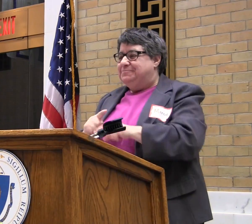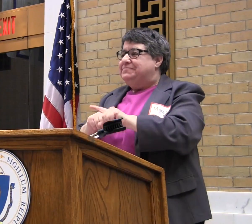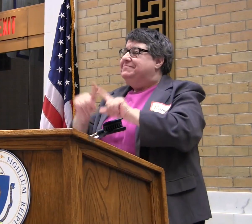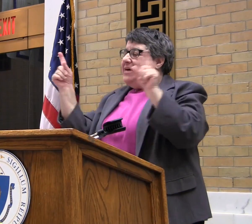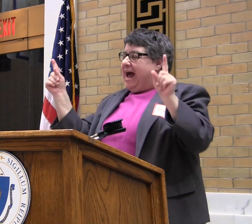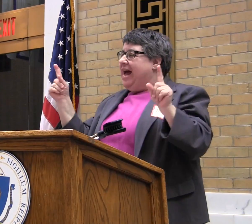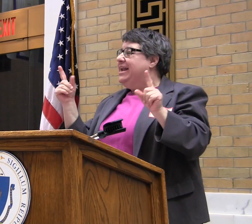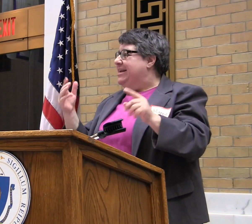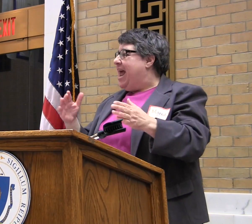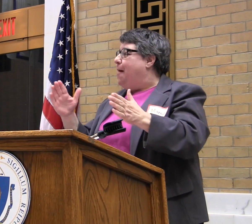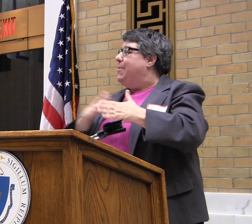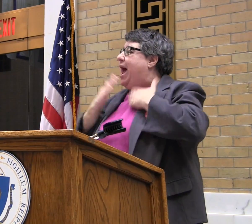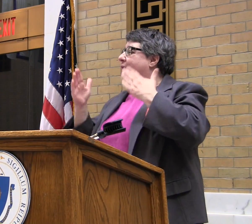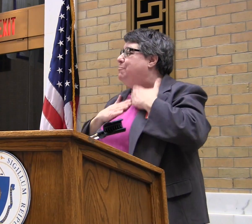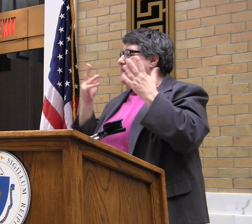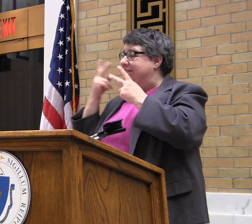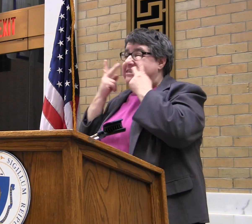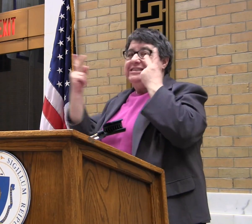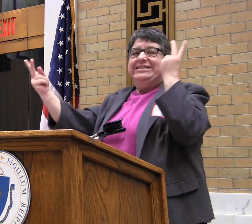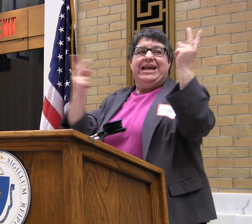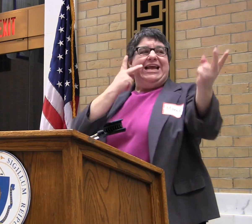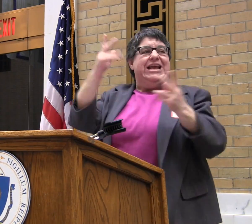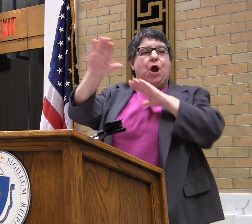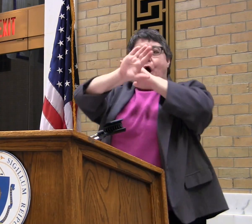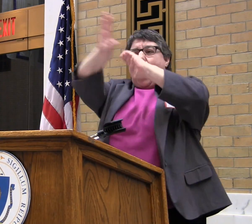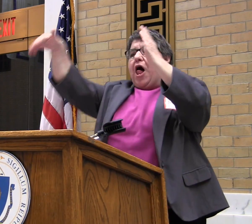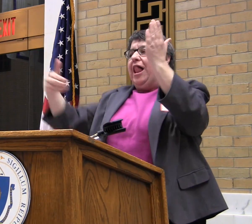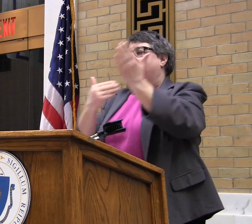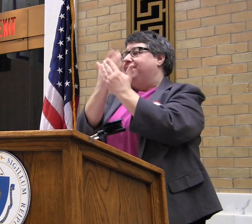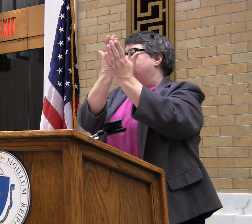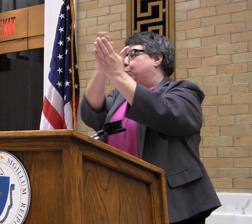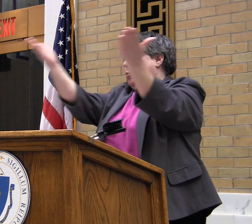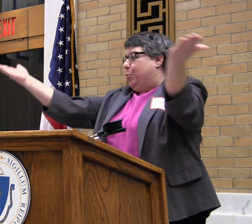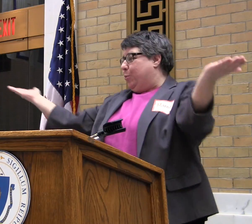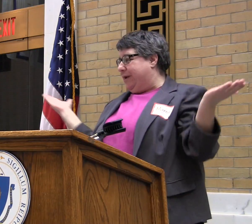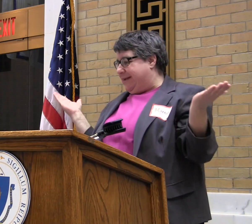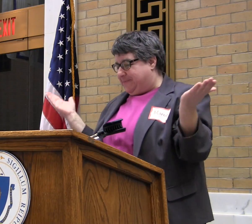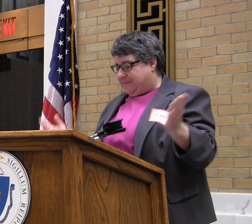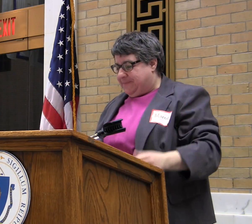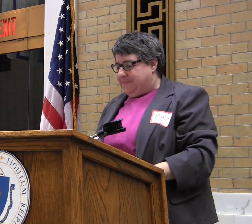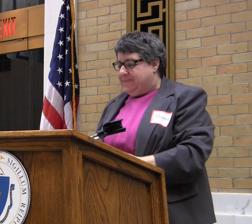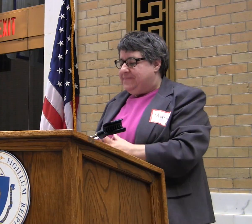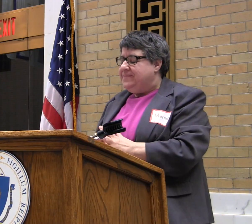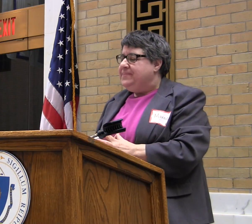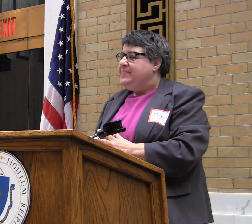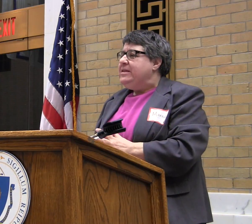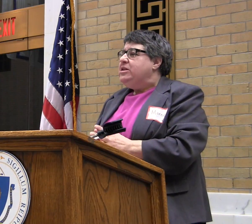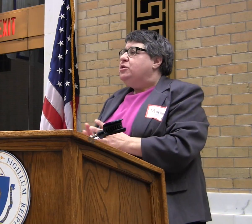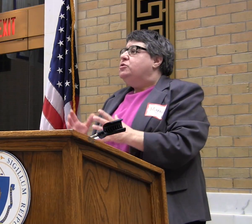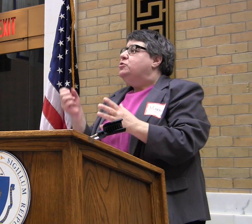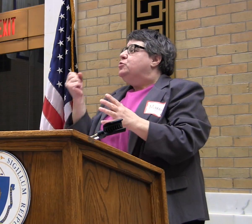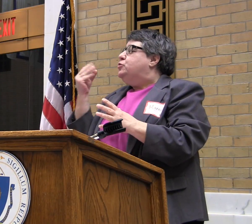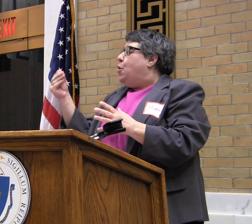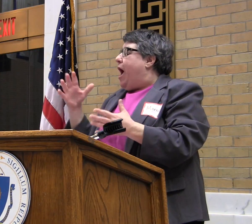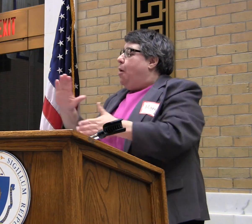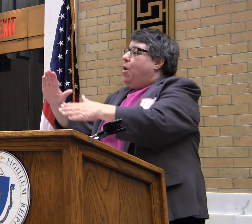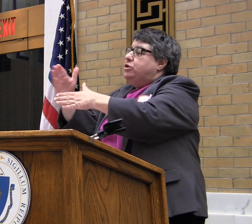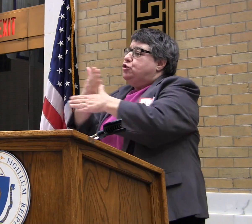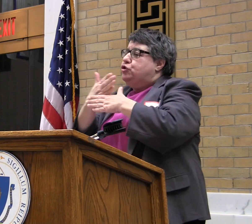and slippery. I'm happy to see this room and all of you. I want to